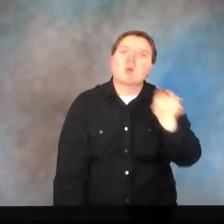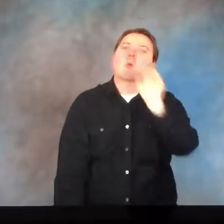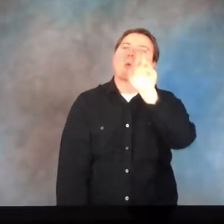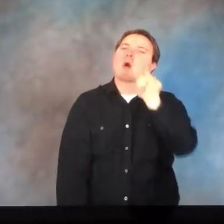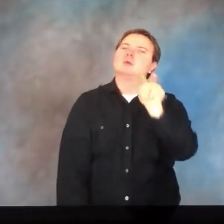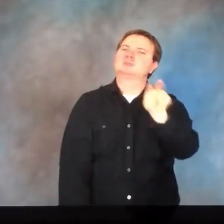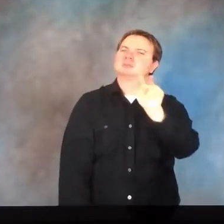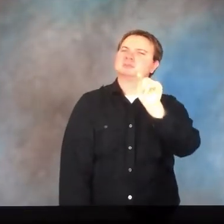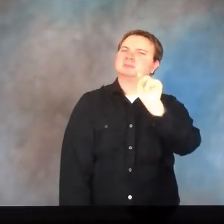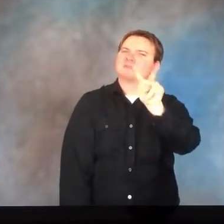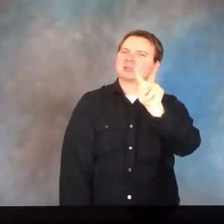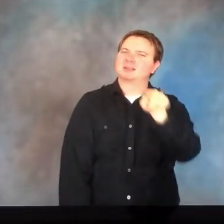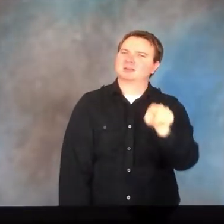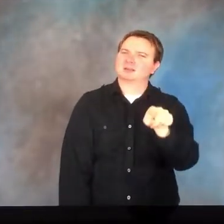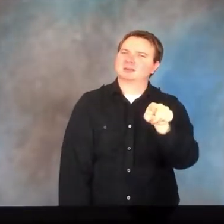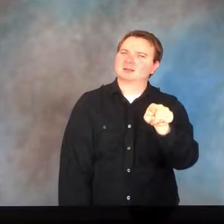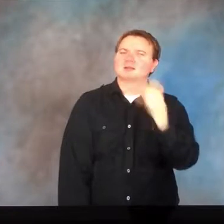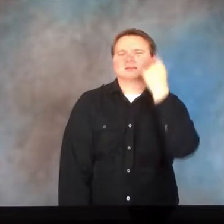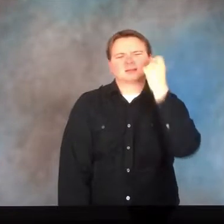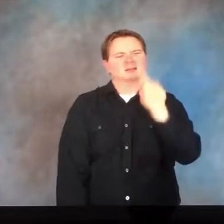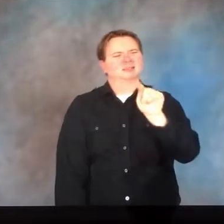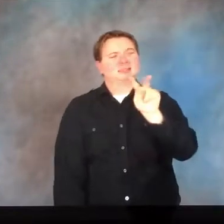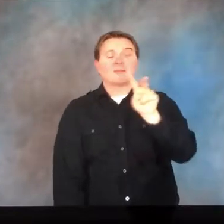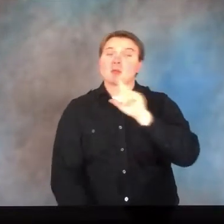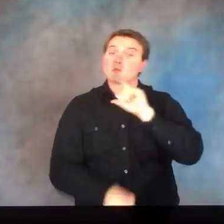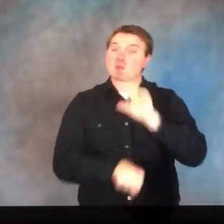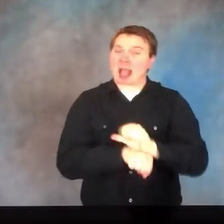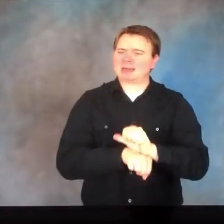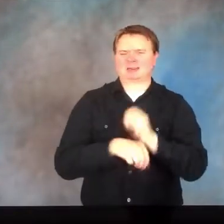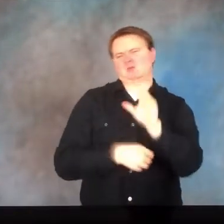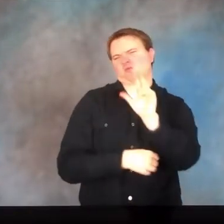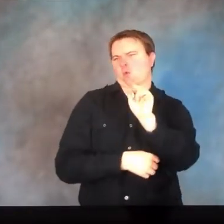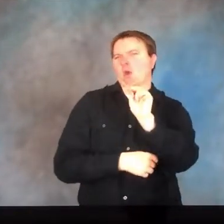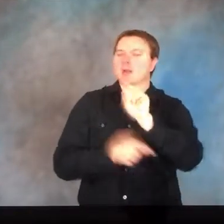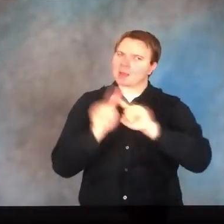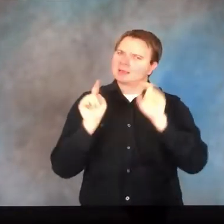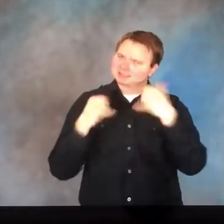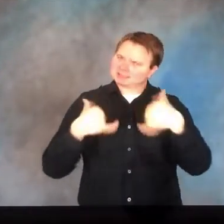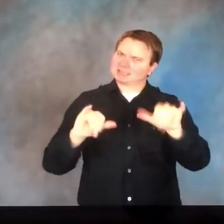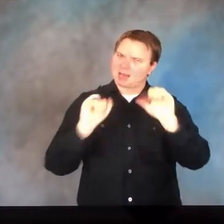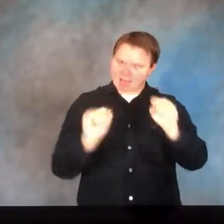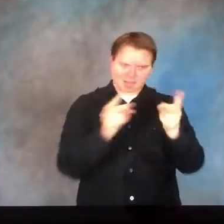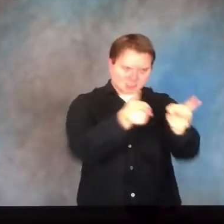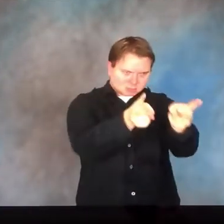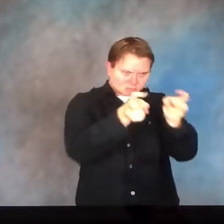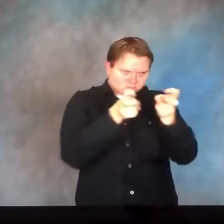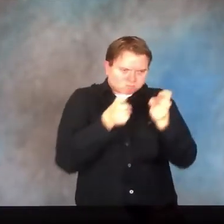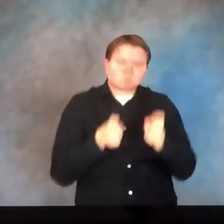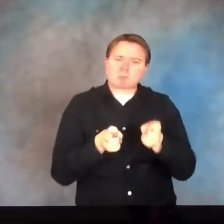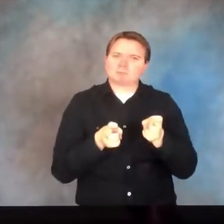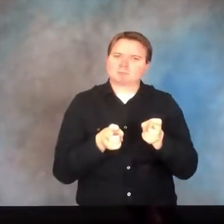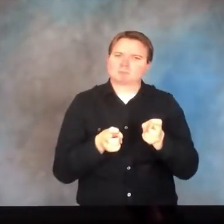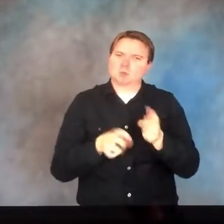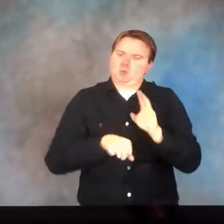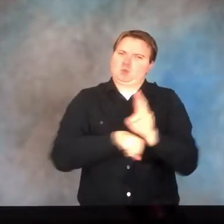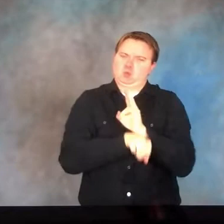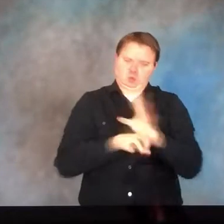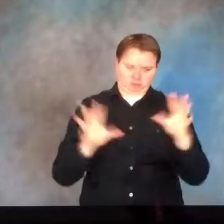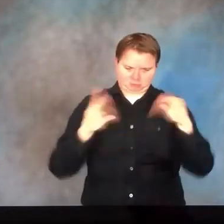or not. I might have gotten it from TV. Now, TV doesn't necessarily normally follow reality, but it's still something that